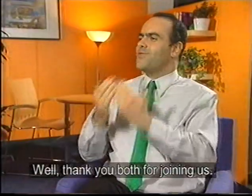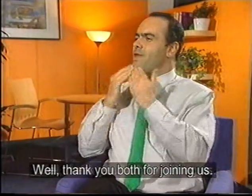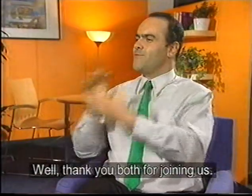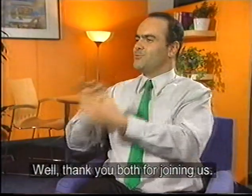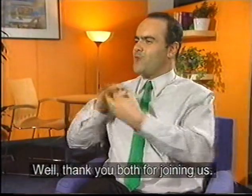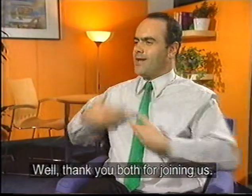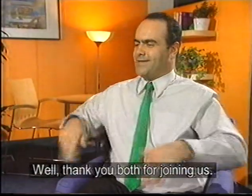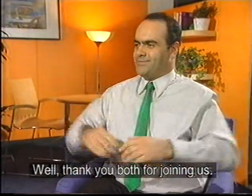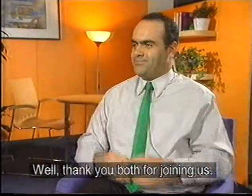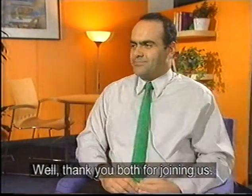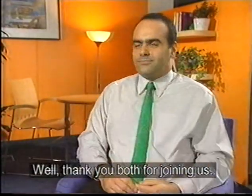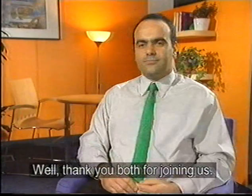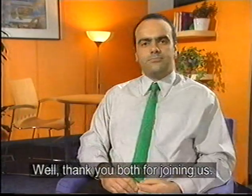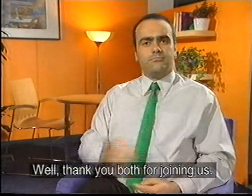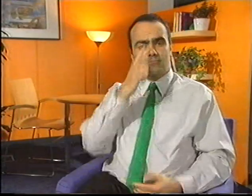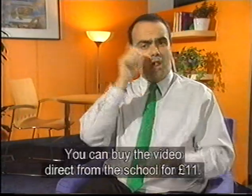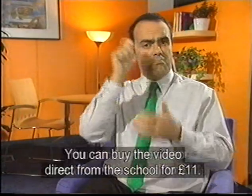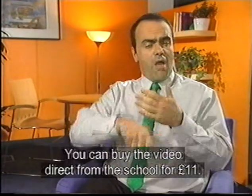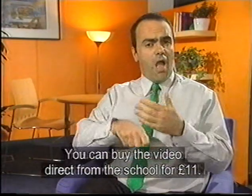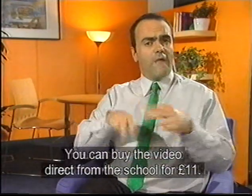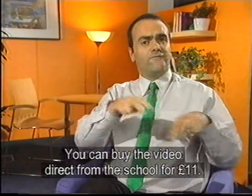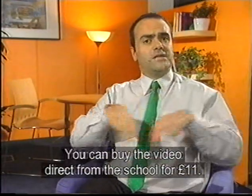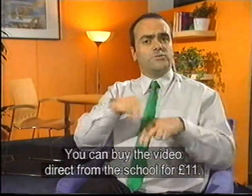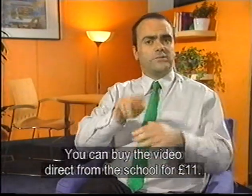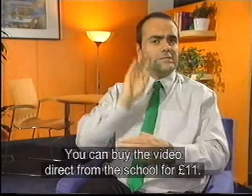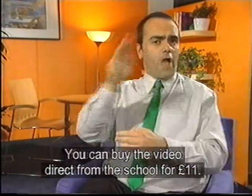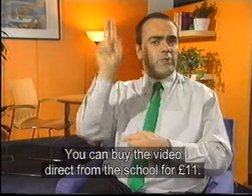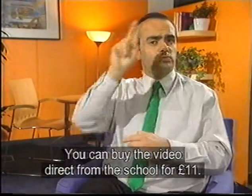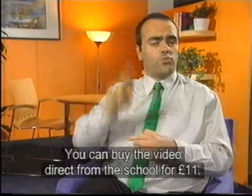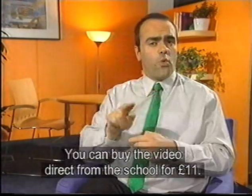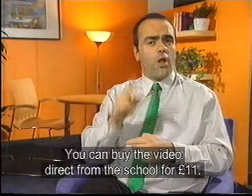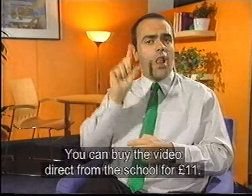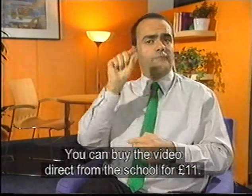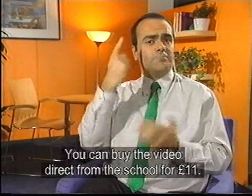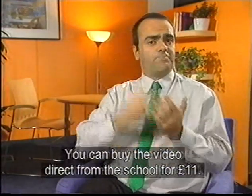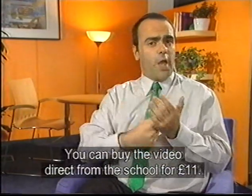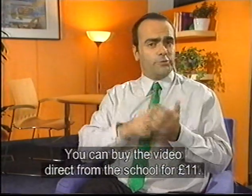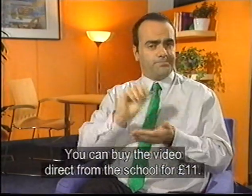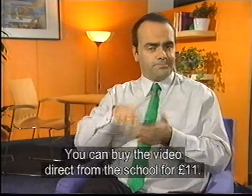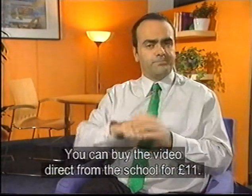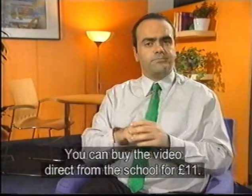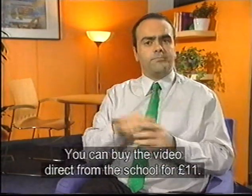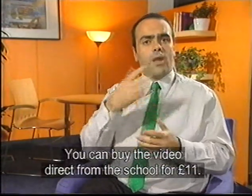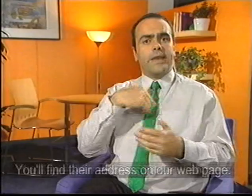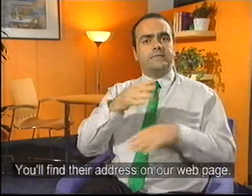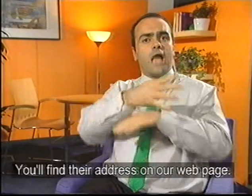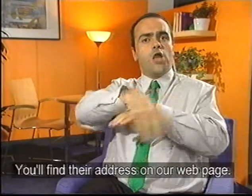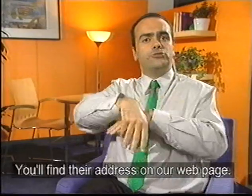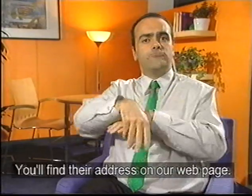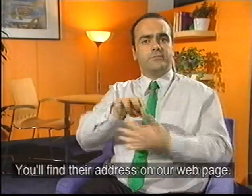Well, thank you both for joining us. You can buy the video direct from the school for £11, and you'll find their address